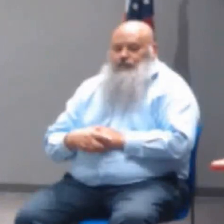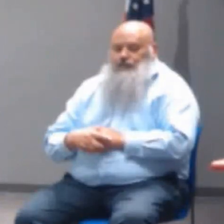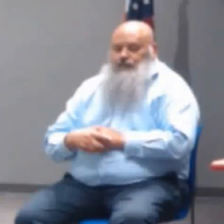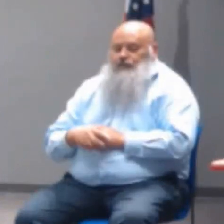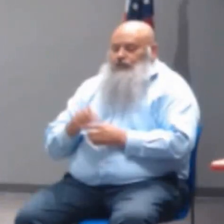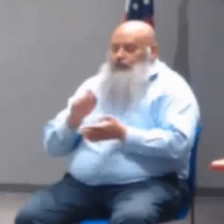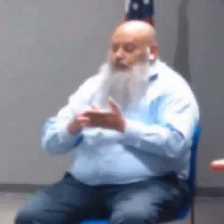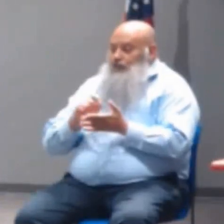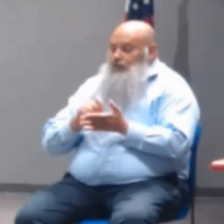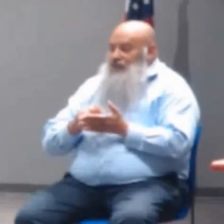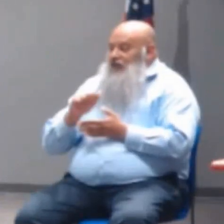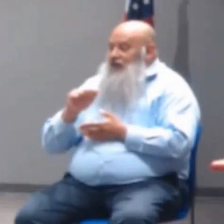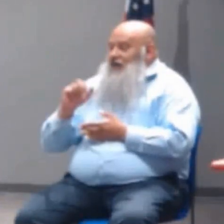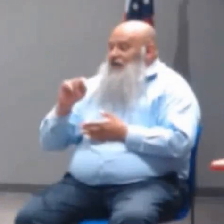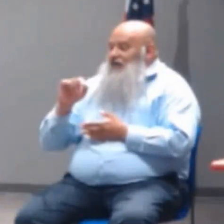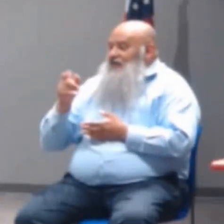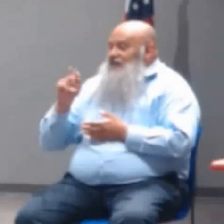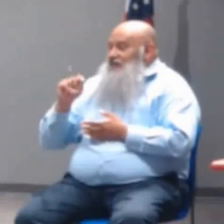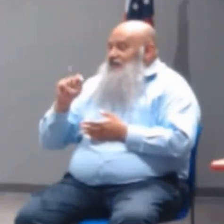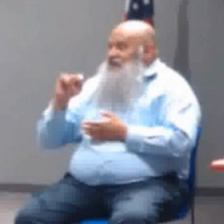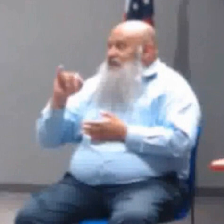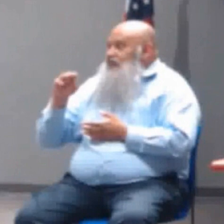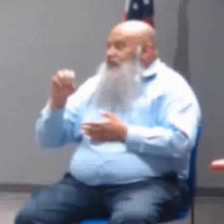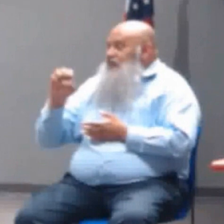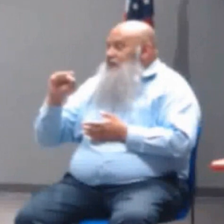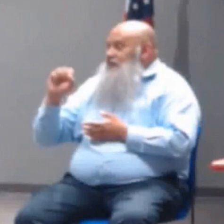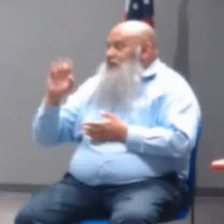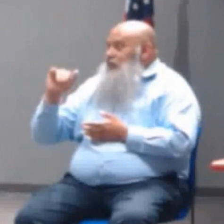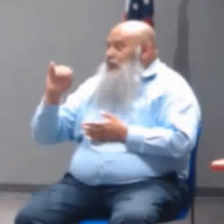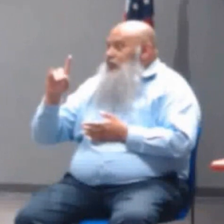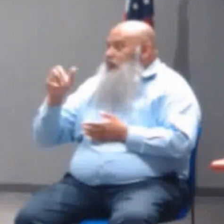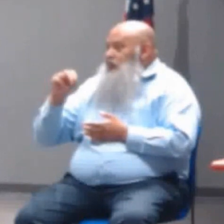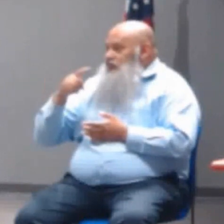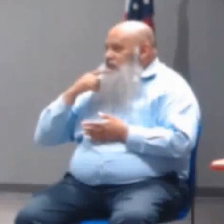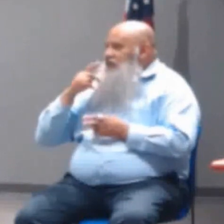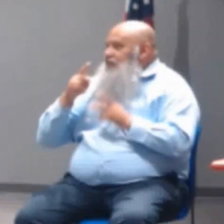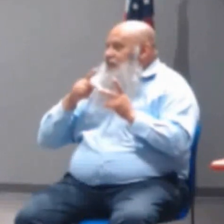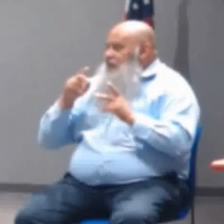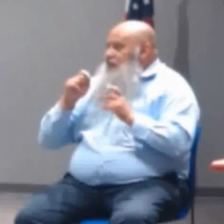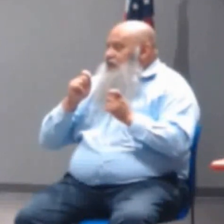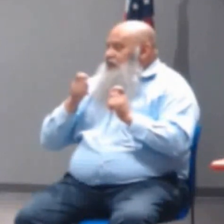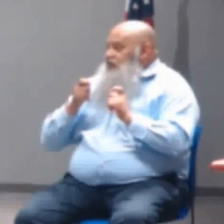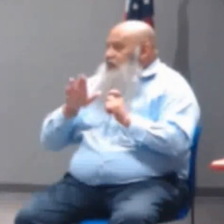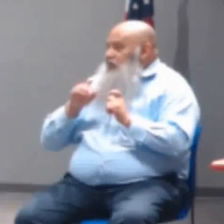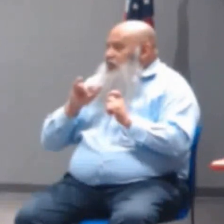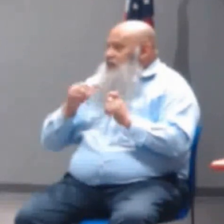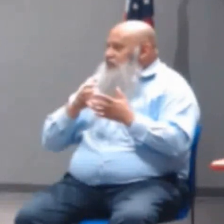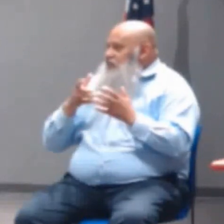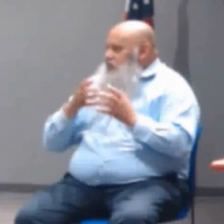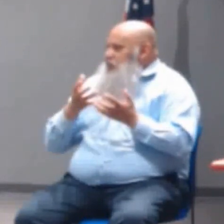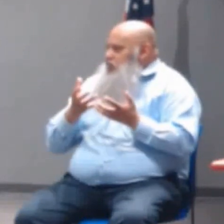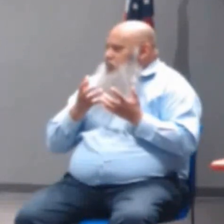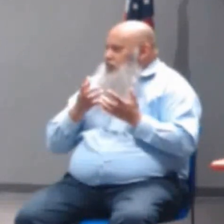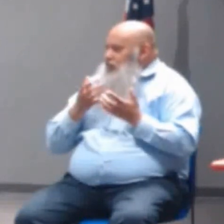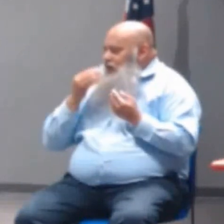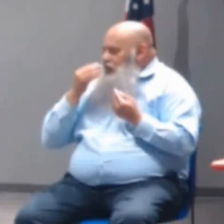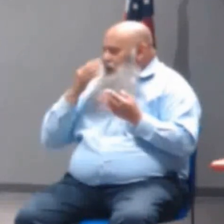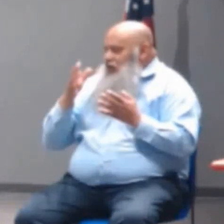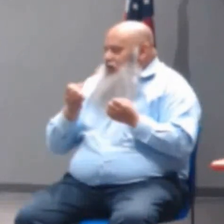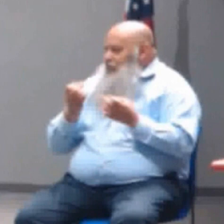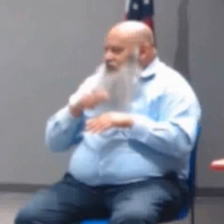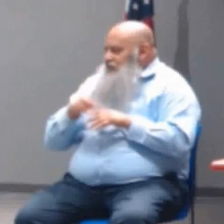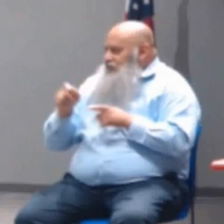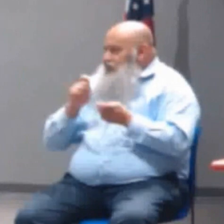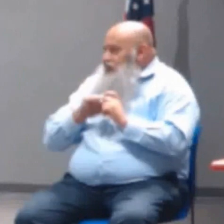Writer and activist James Baldwin said, "Folks can change their ways as much as they want to. I don't care how many times you change your